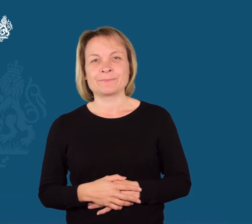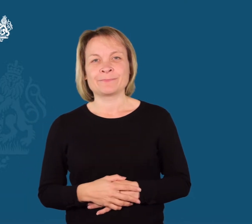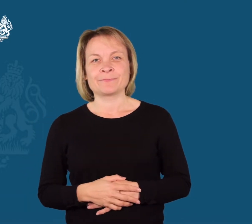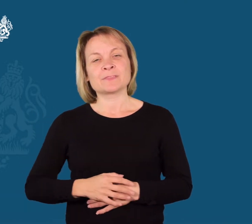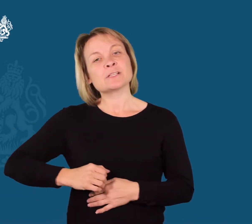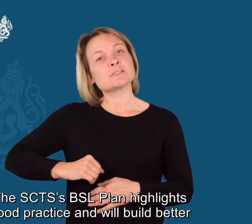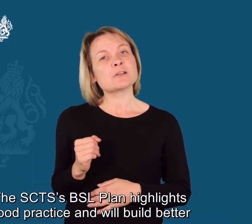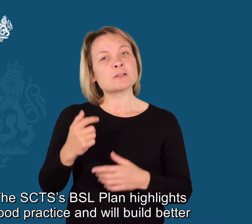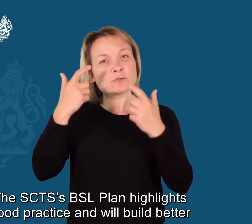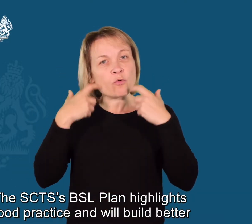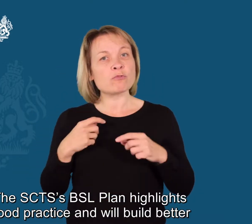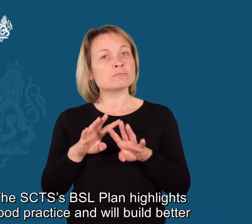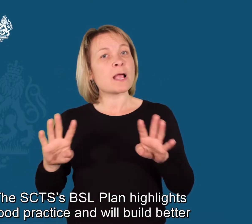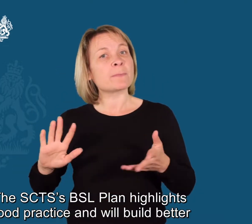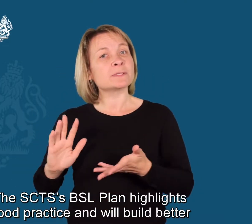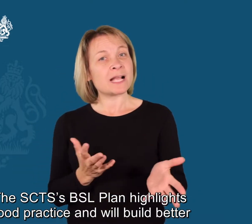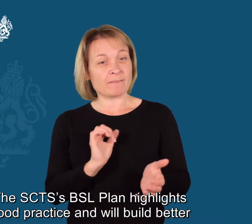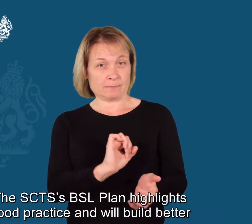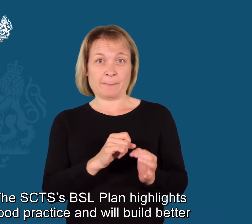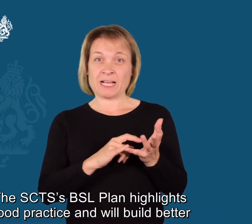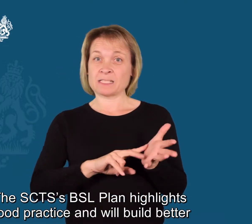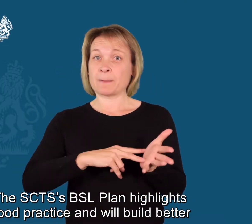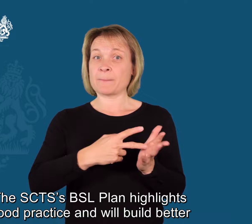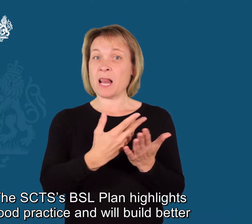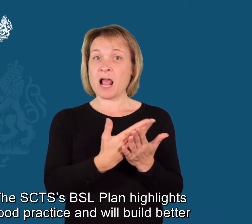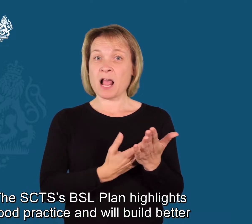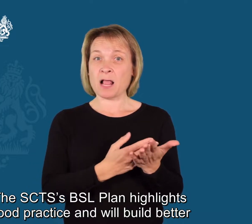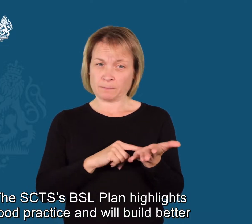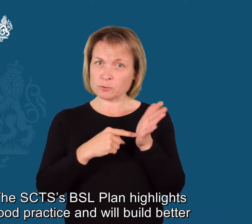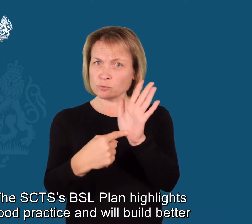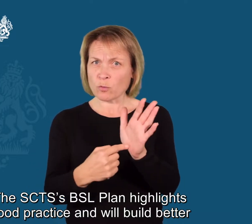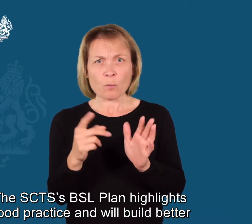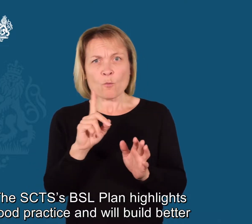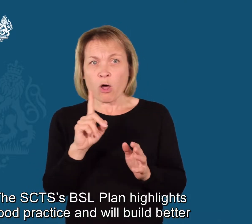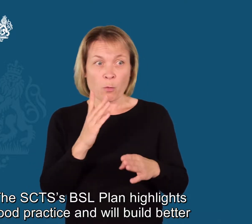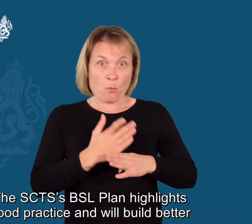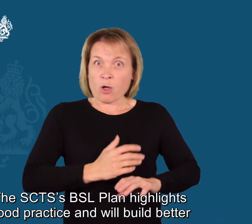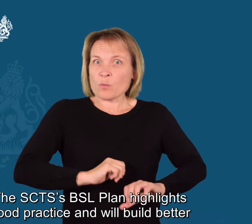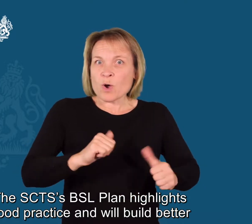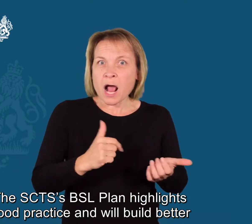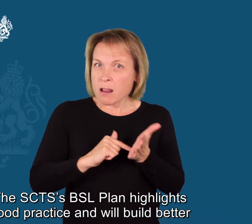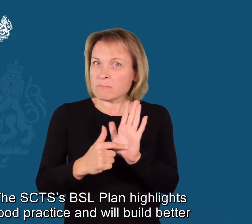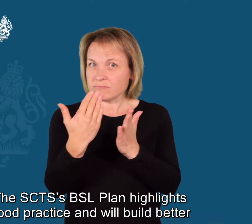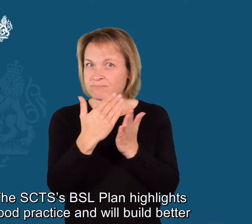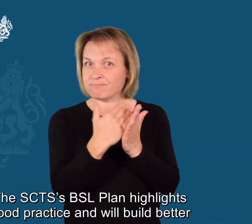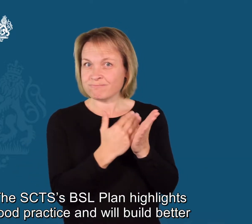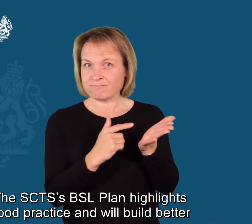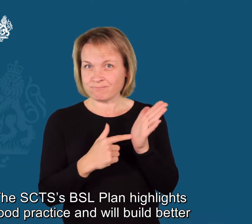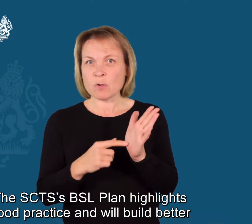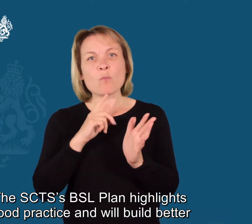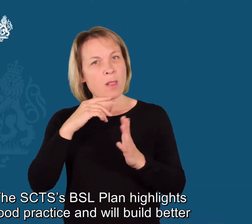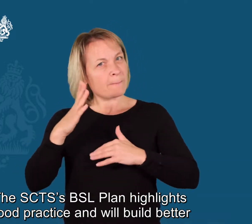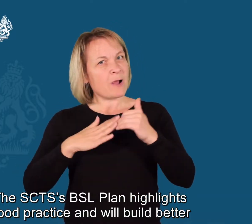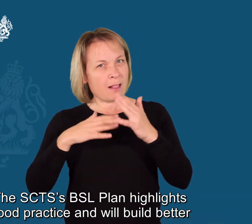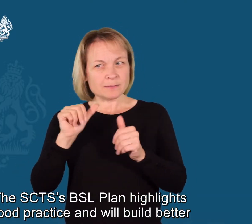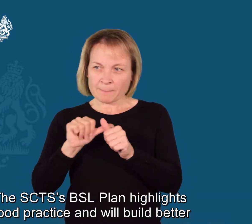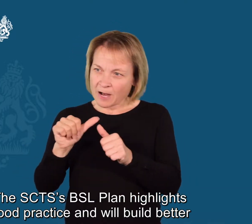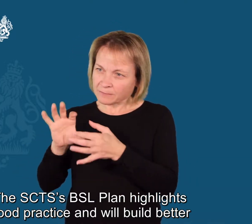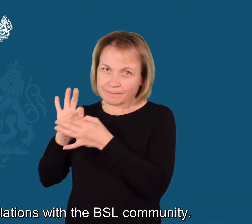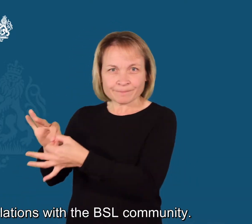The SCTS's BSL Plan highlights good practice and will build better relations with the BSL community.